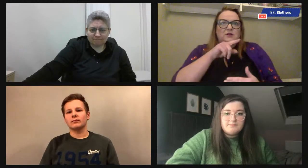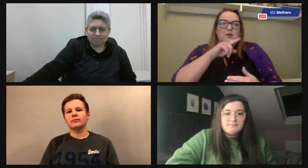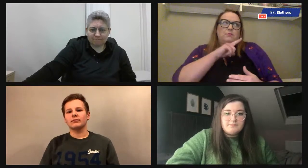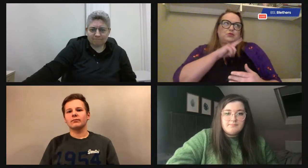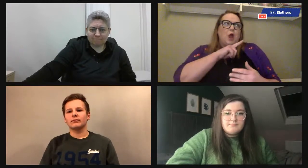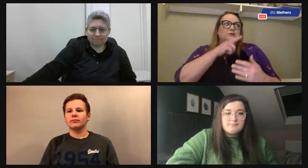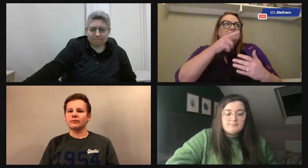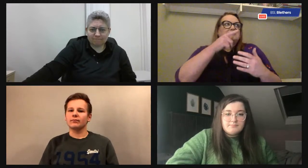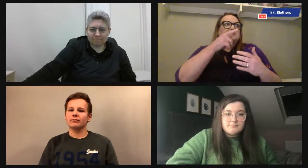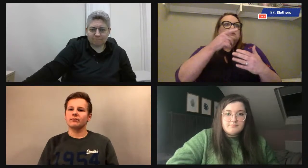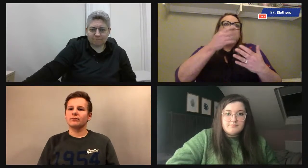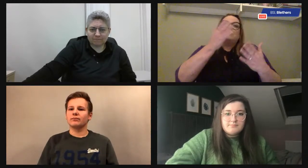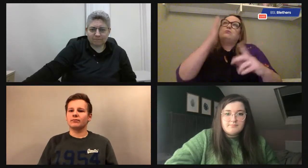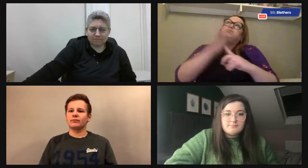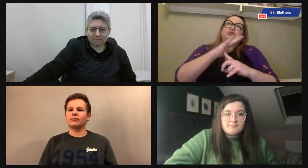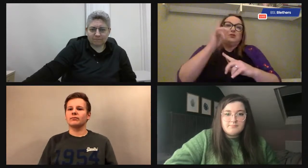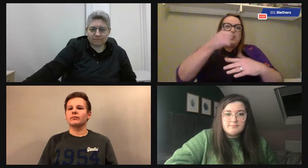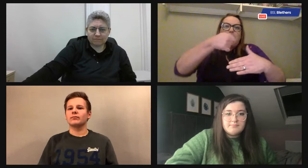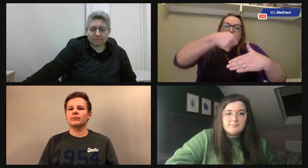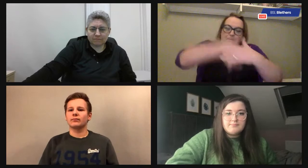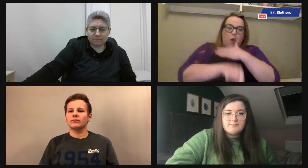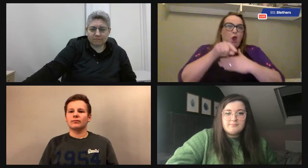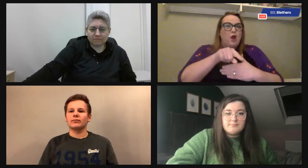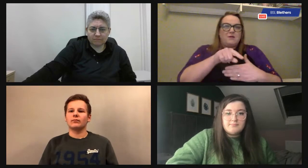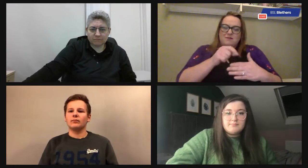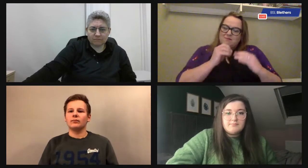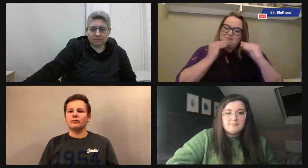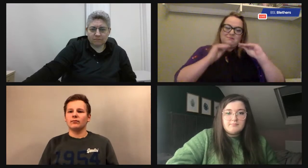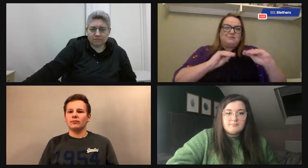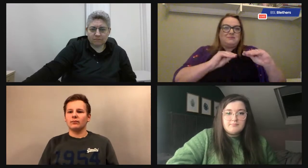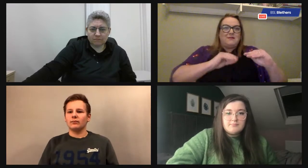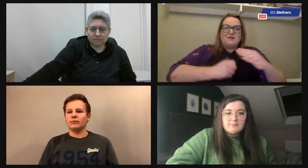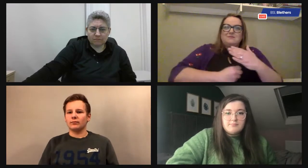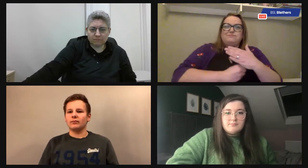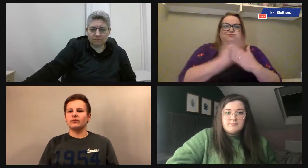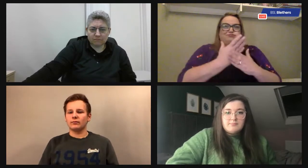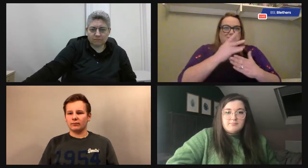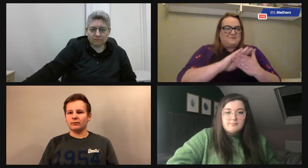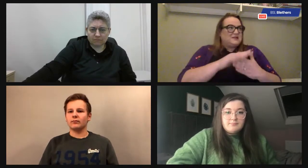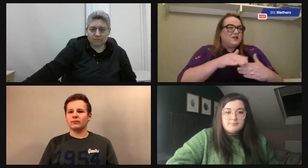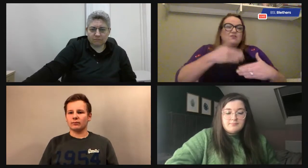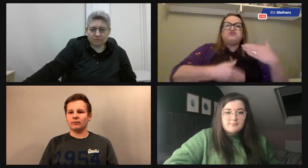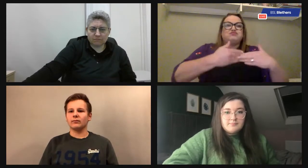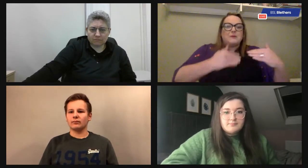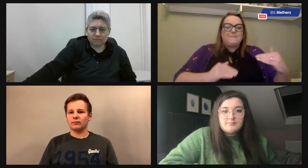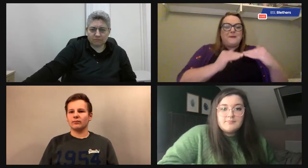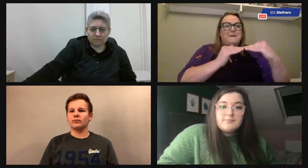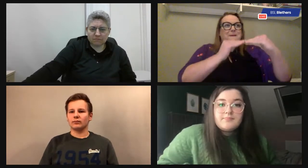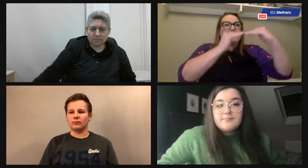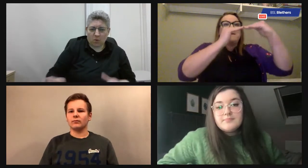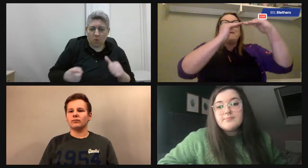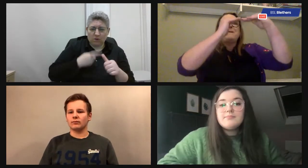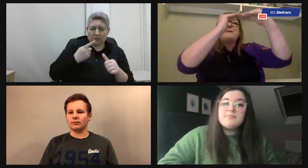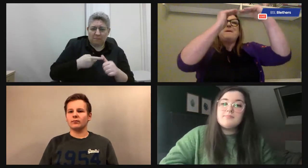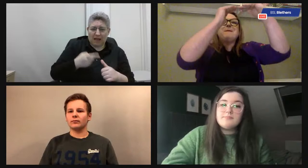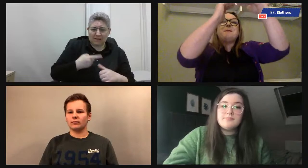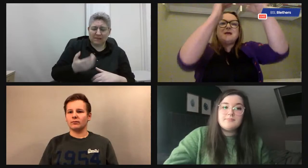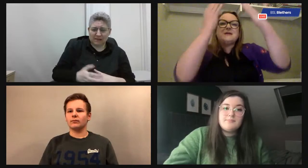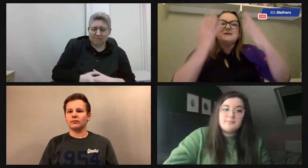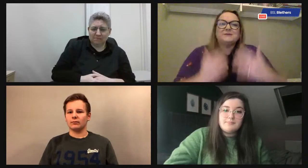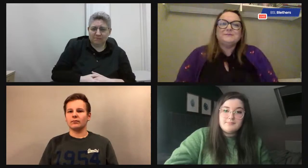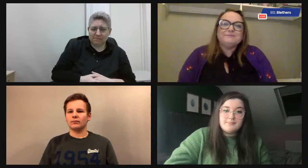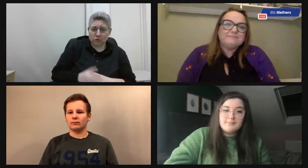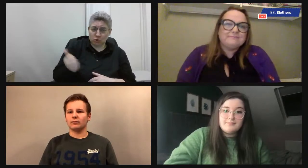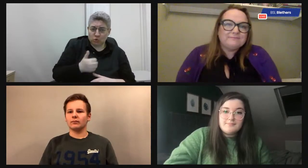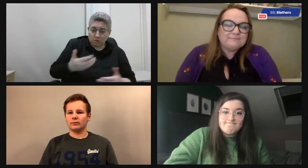another deaf child that you would expect to communicate at 4. I believe that from birth there should be introduction to